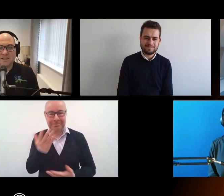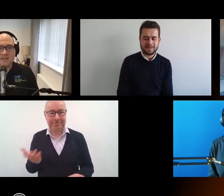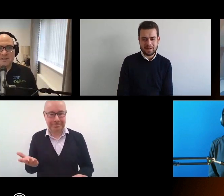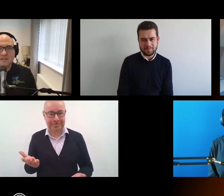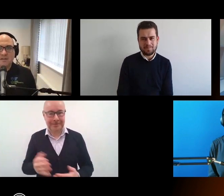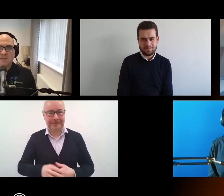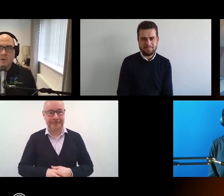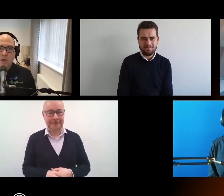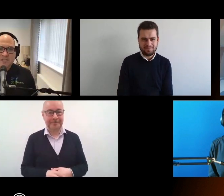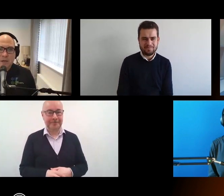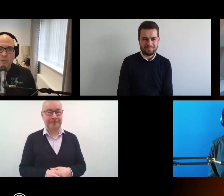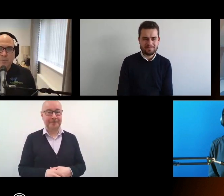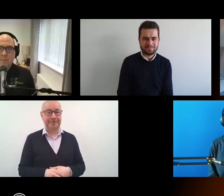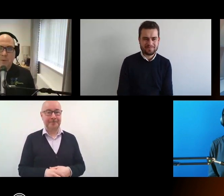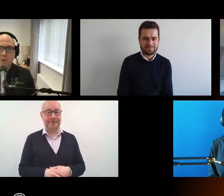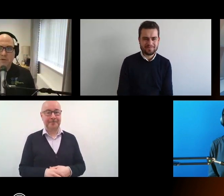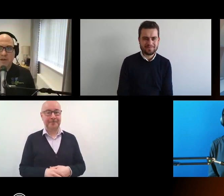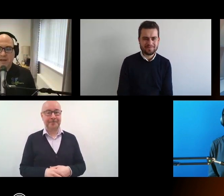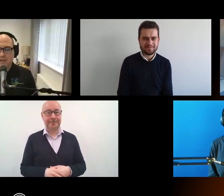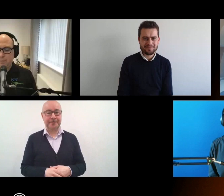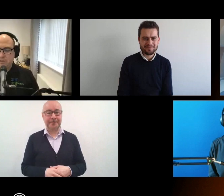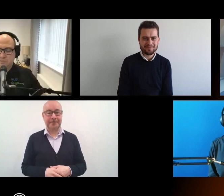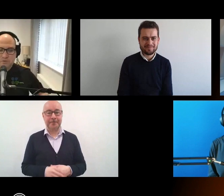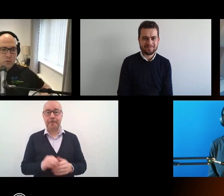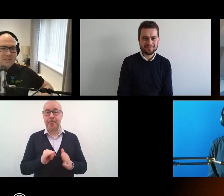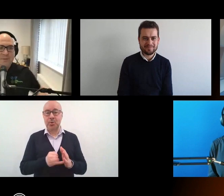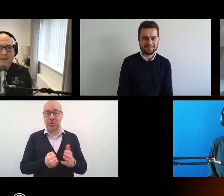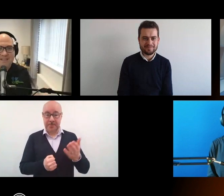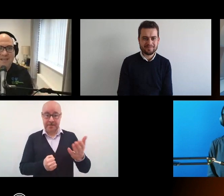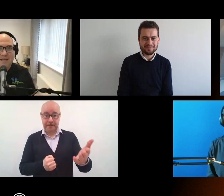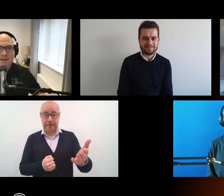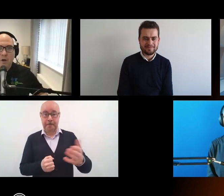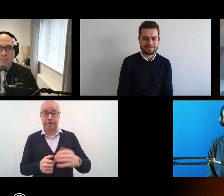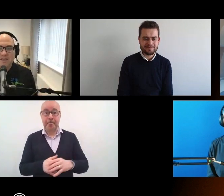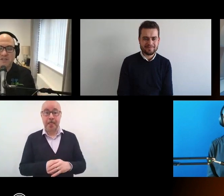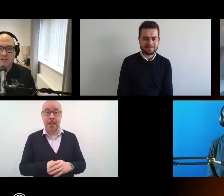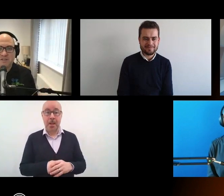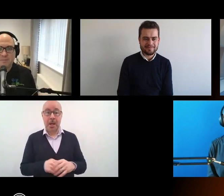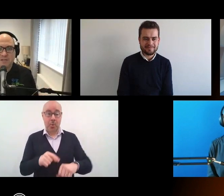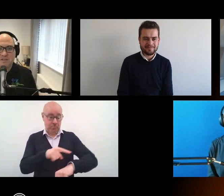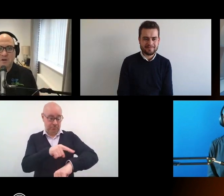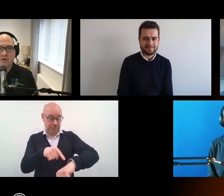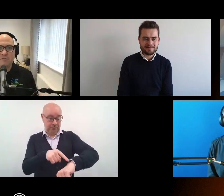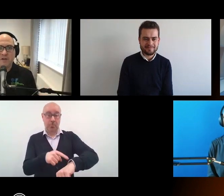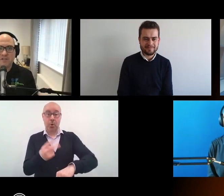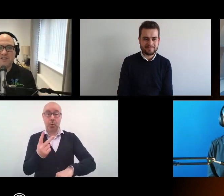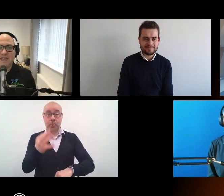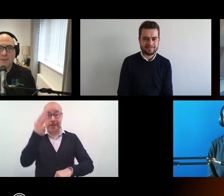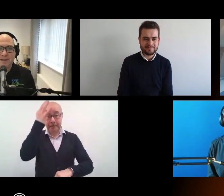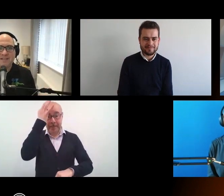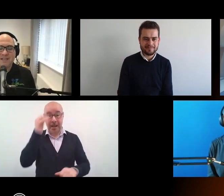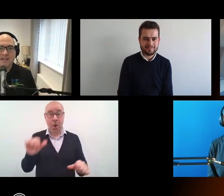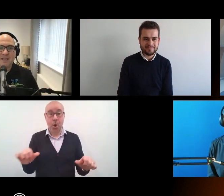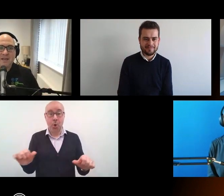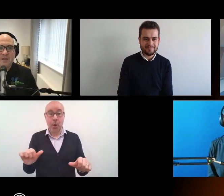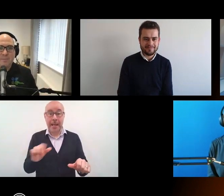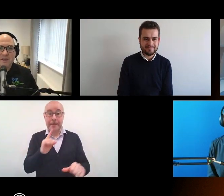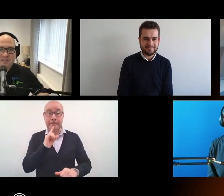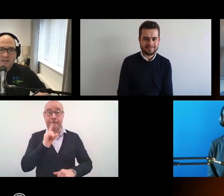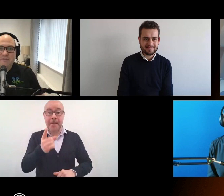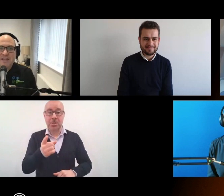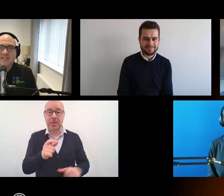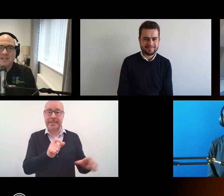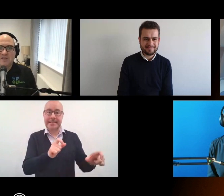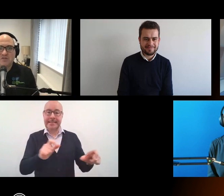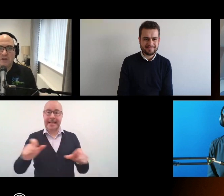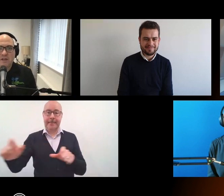And it would be important, and we're 20 minutes in and not mention the subject of sustainability, because